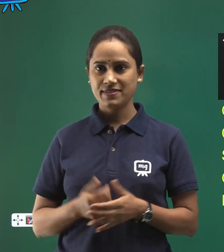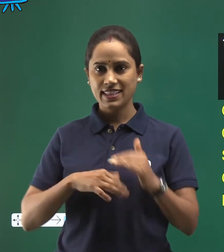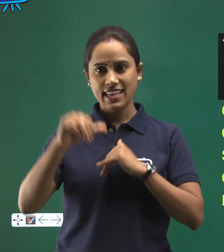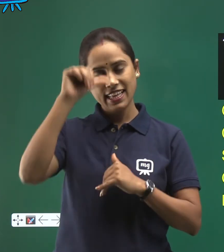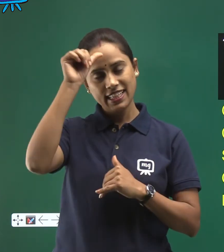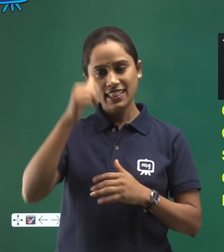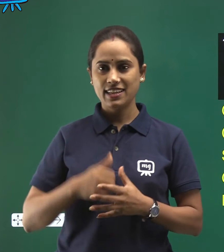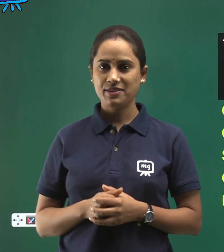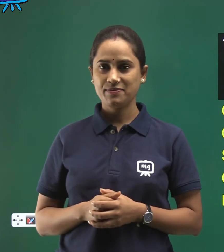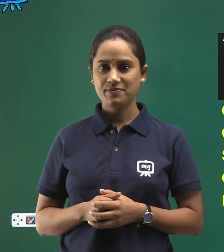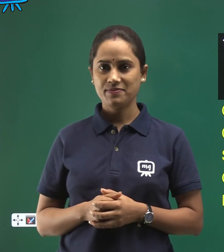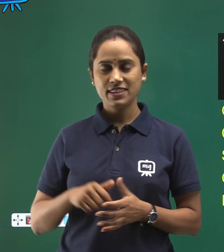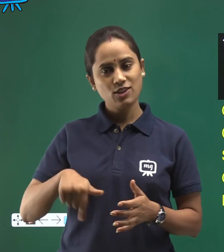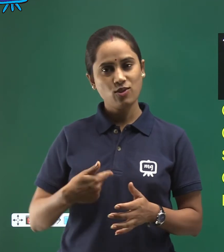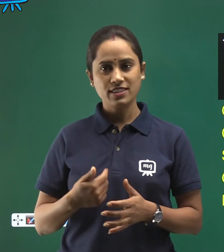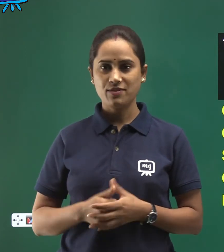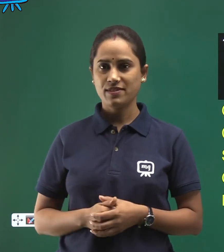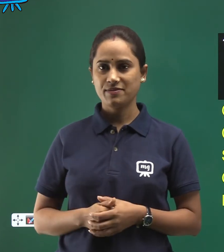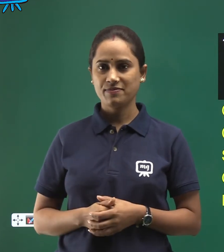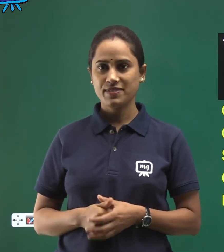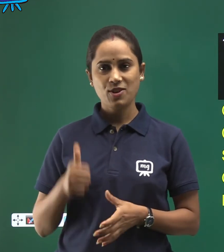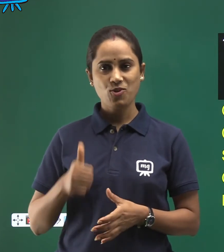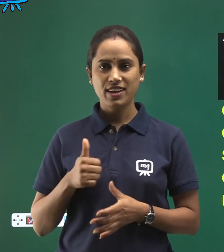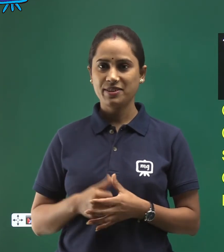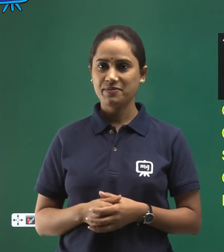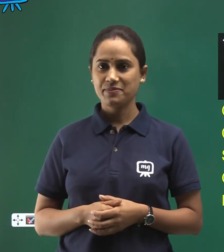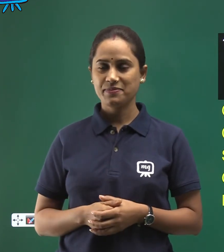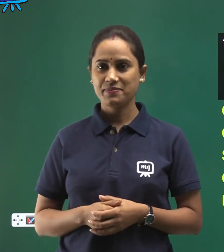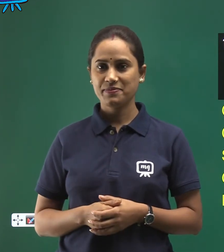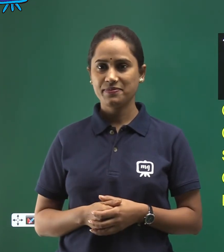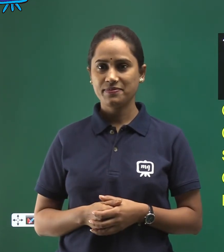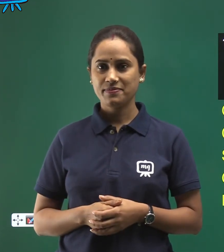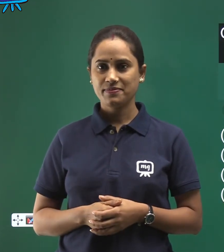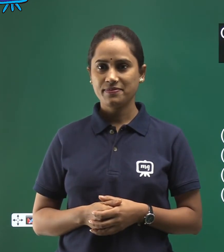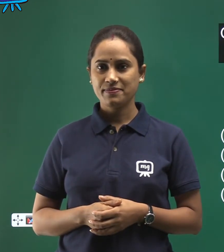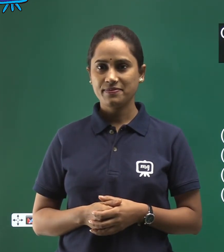in Hindi yourself. Okay?